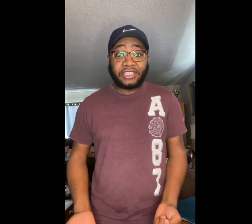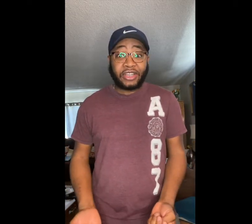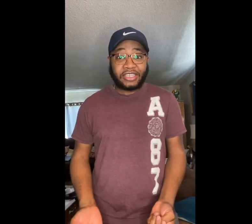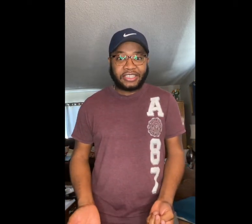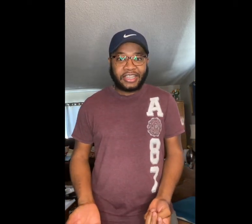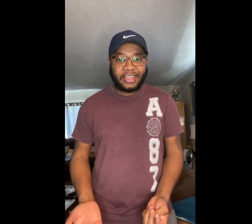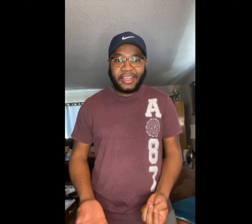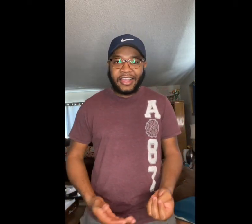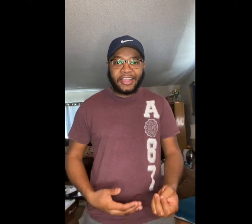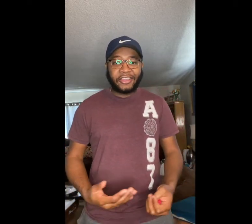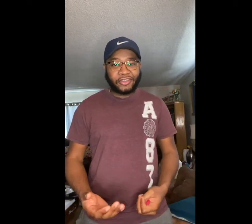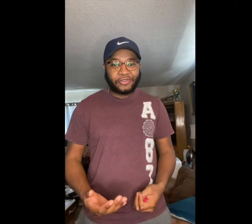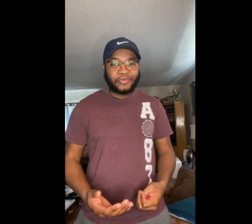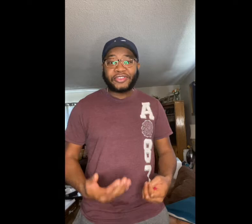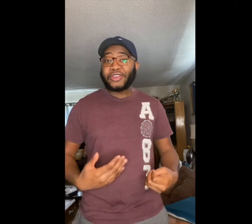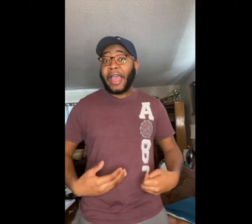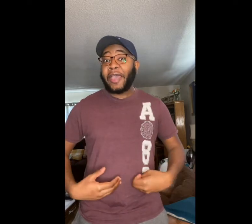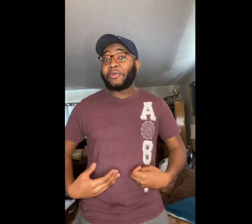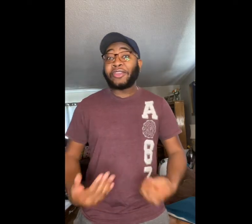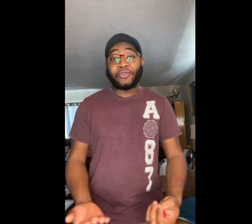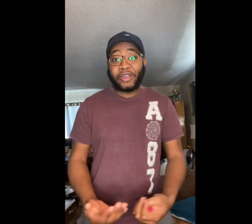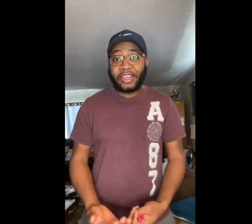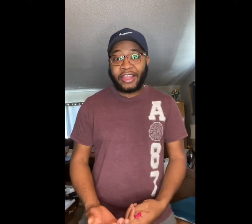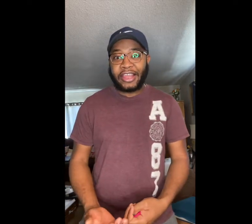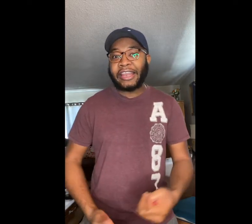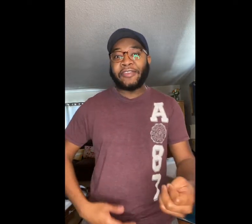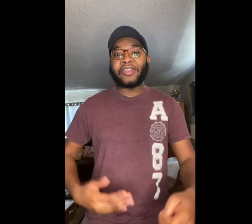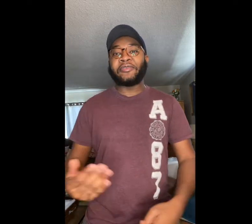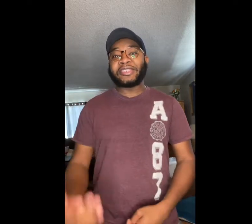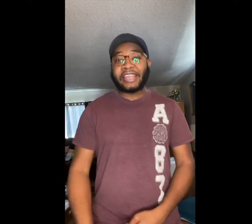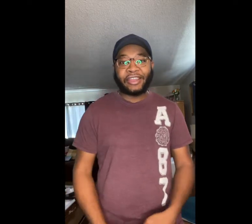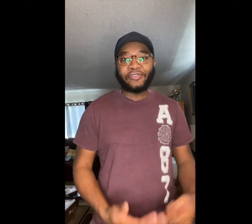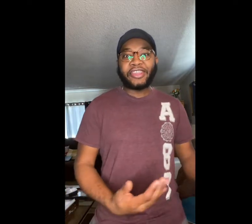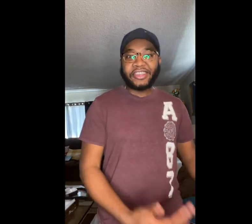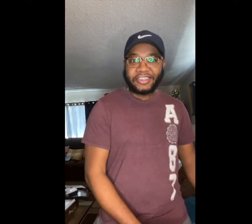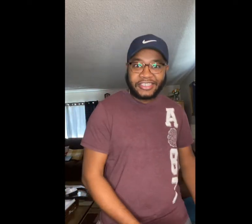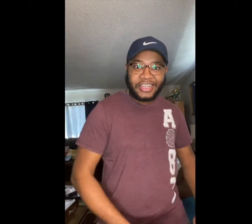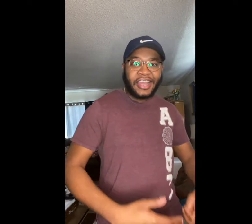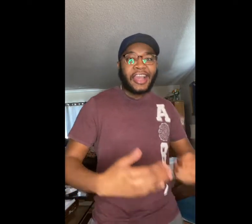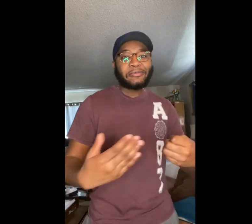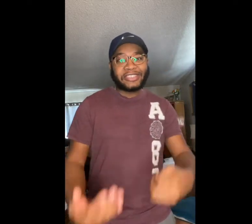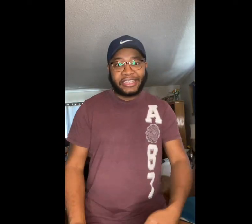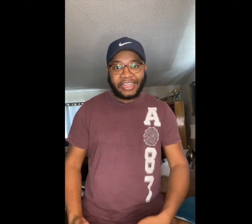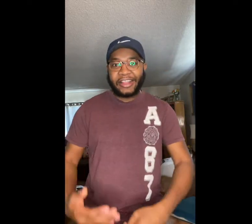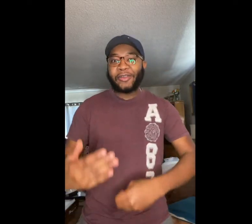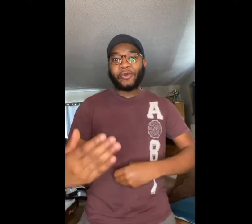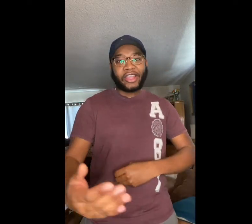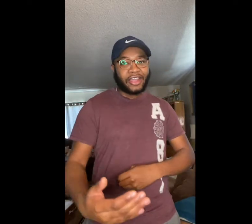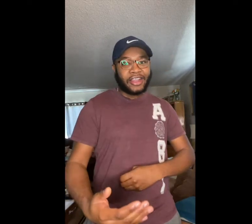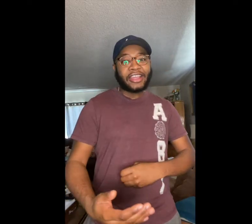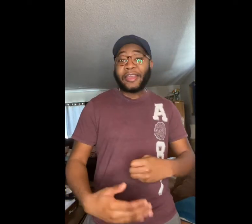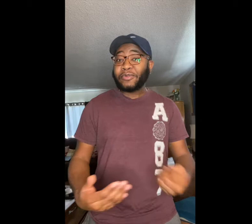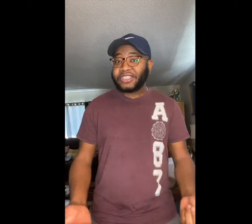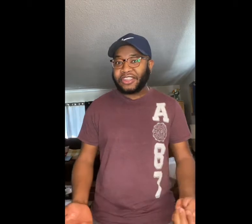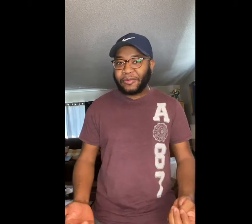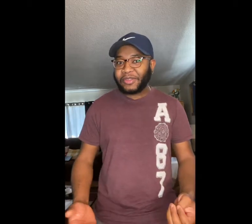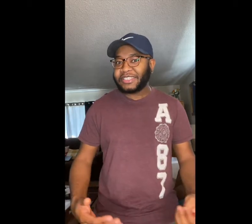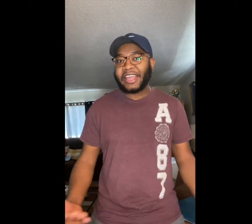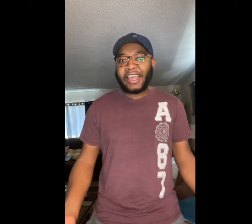trying to say? You know? So I'm even working on that. Even though I've been signing for years, I'm still working on that. I'm brushing up because I had